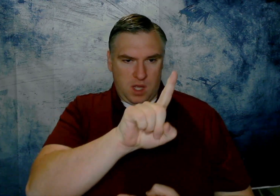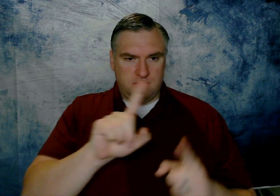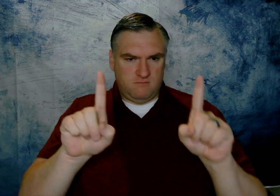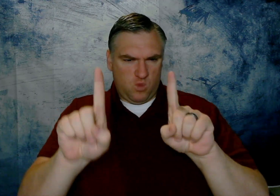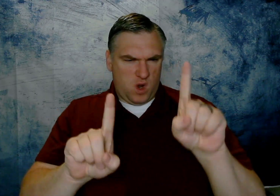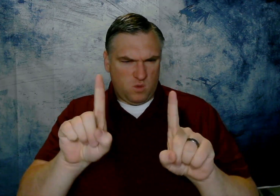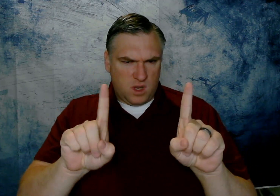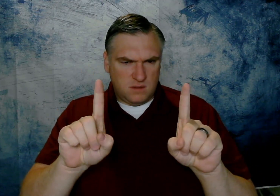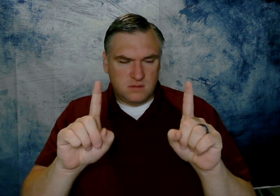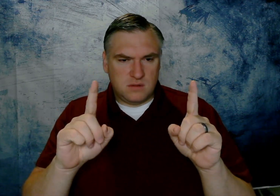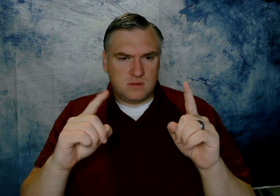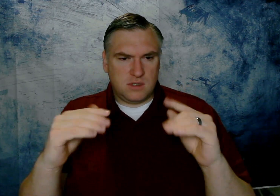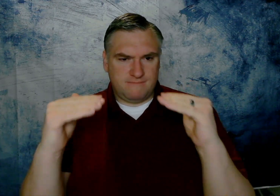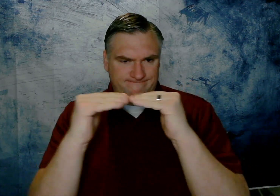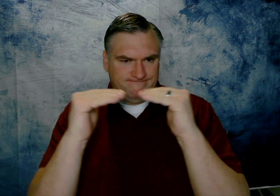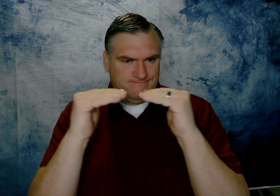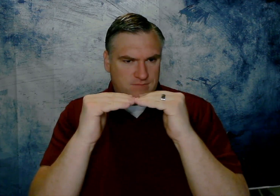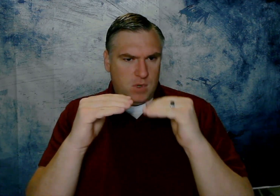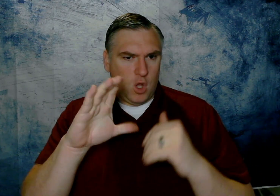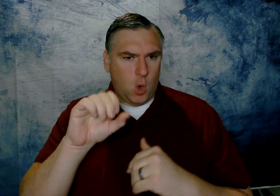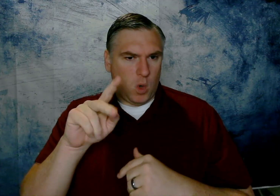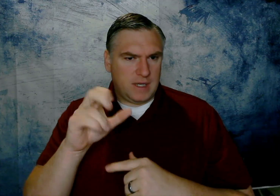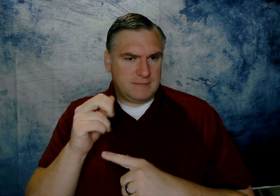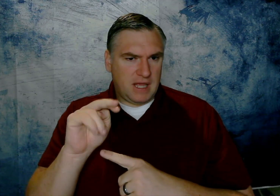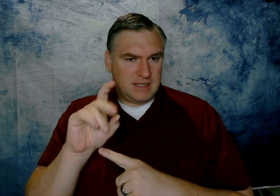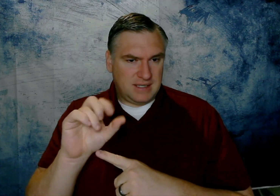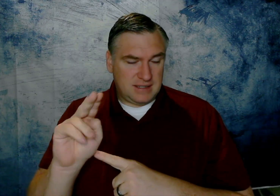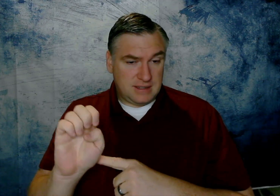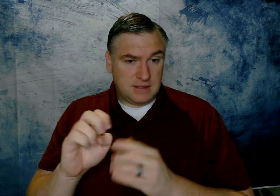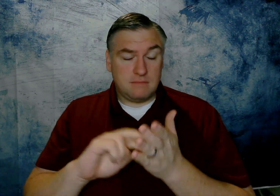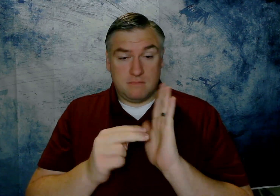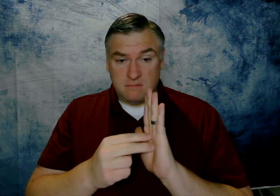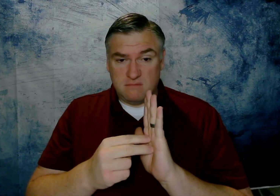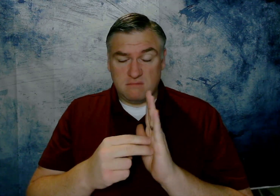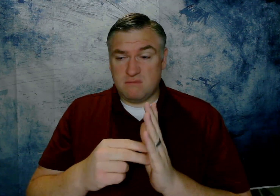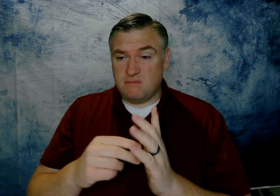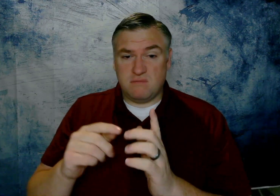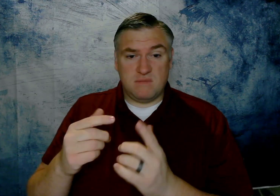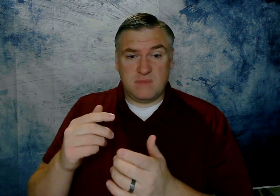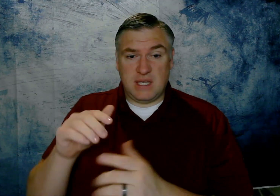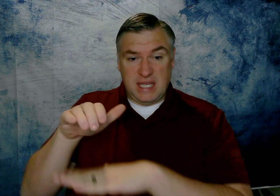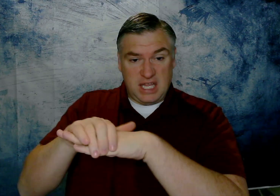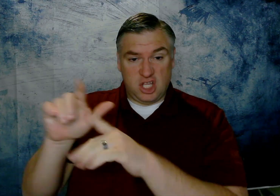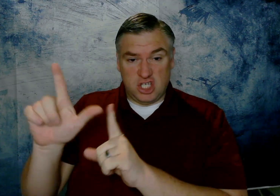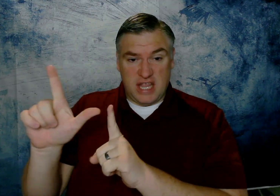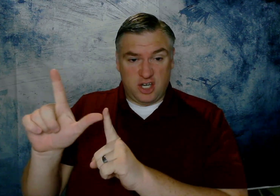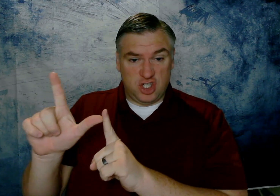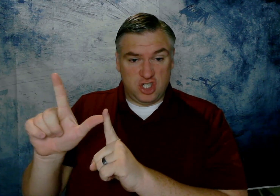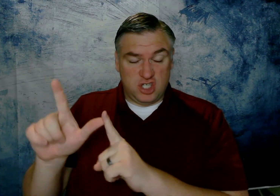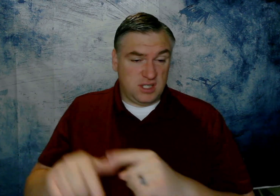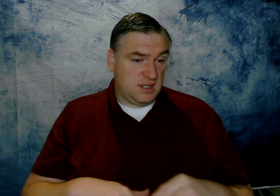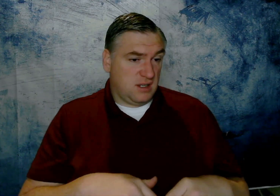Fingerspelling provides a one-to-one correspondence. That means an English